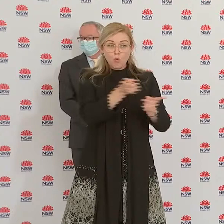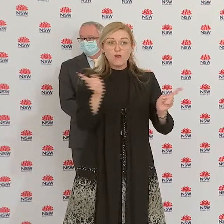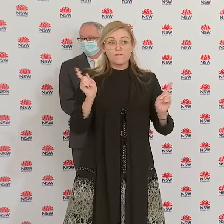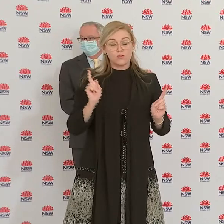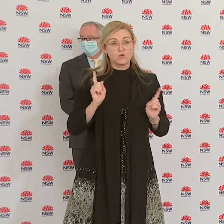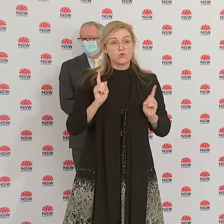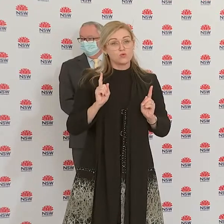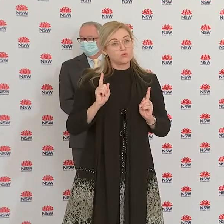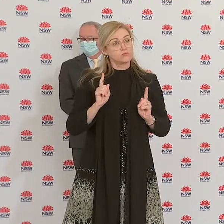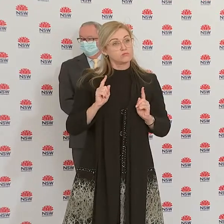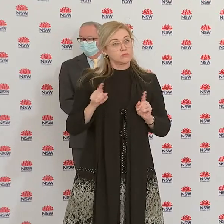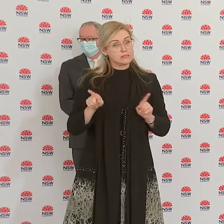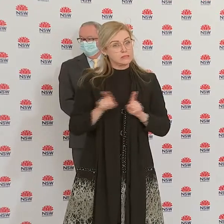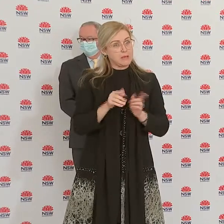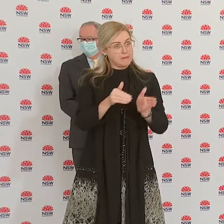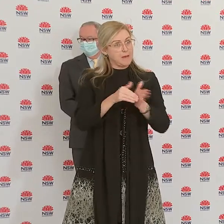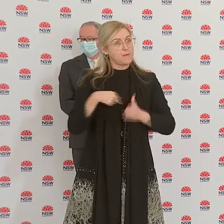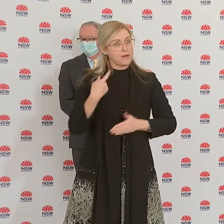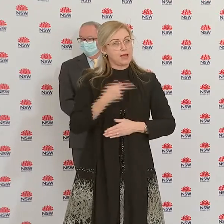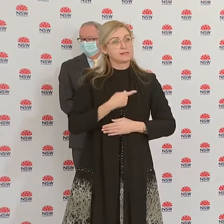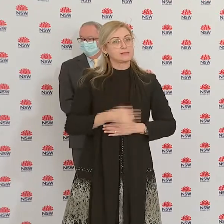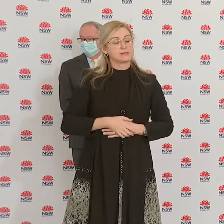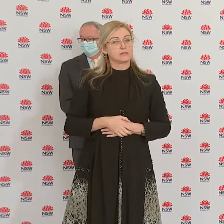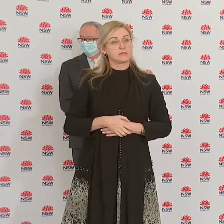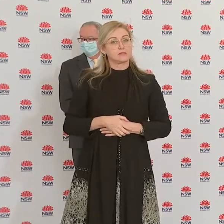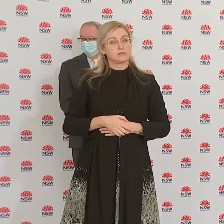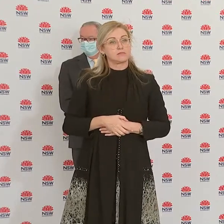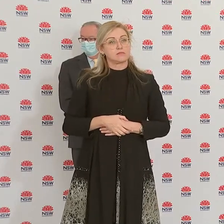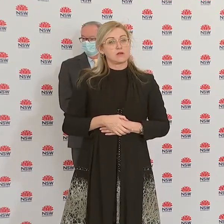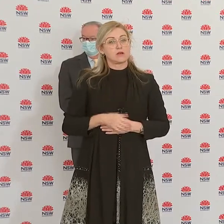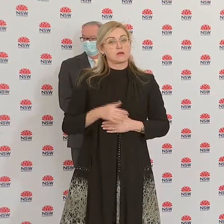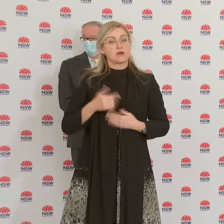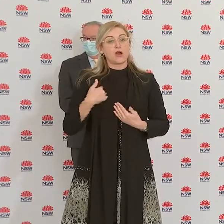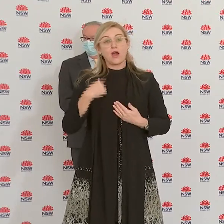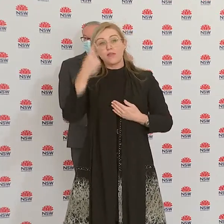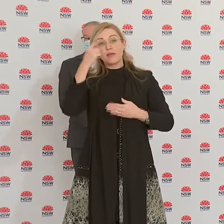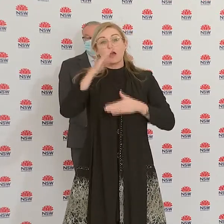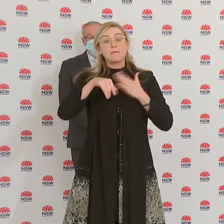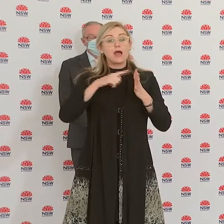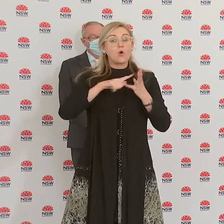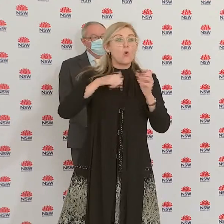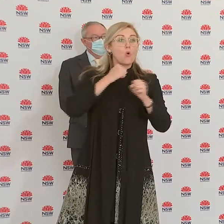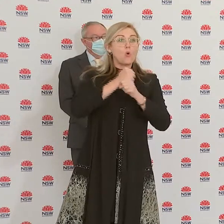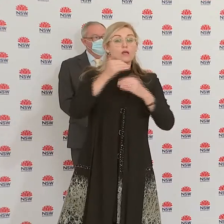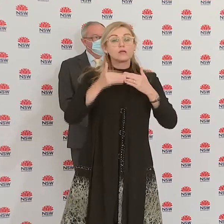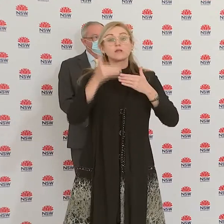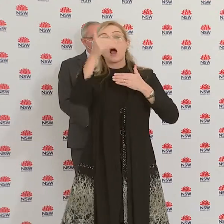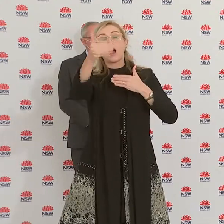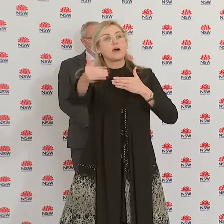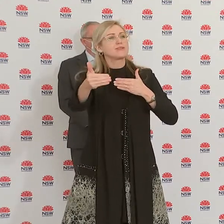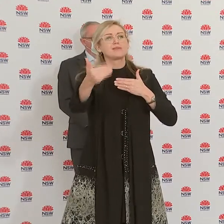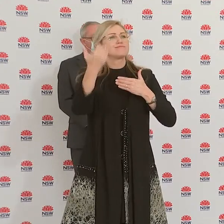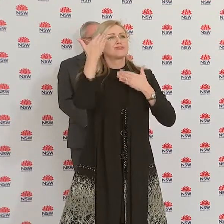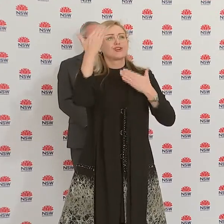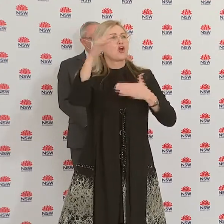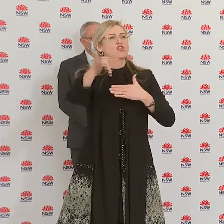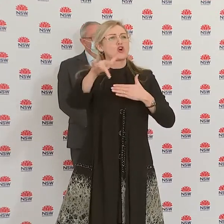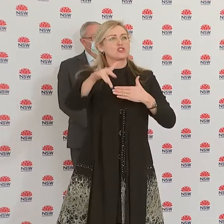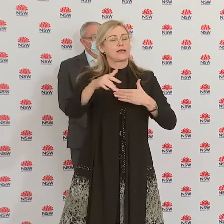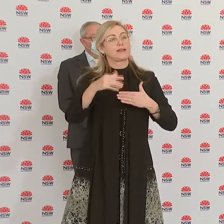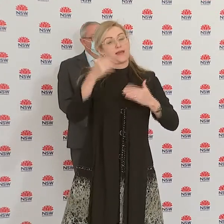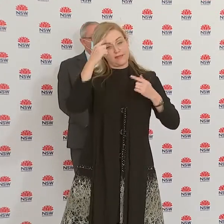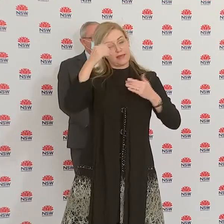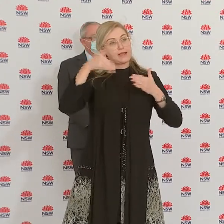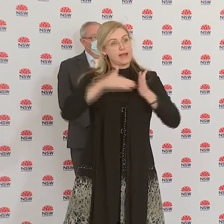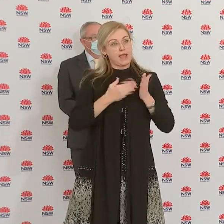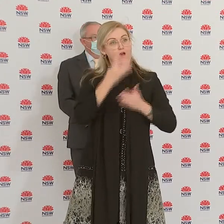to even think about whether what the situation will be at the end of August. It's too premature. We've got 4 weeks. We